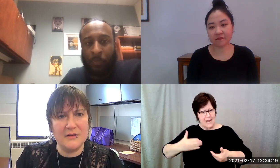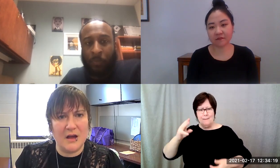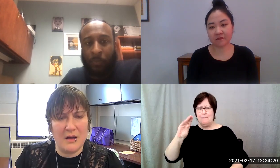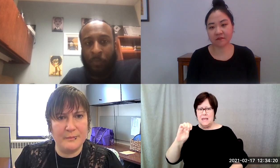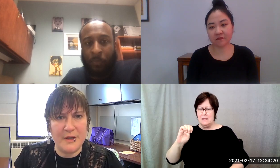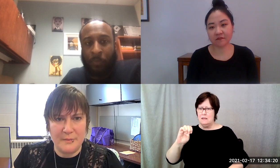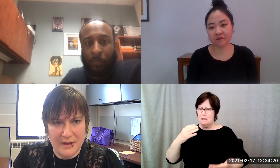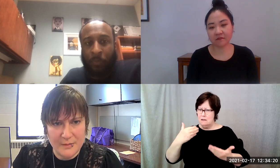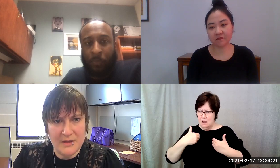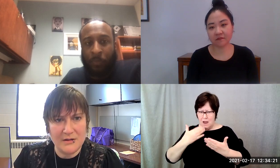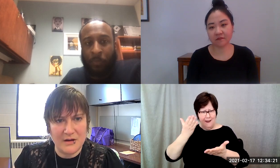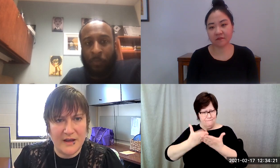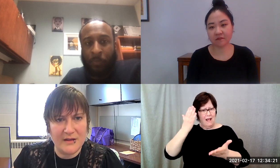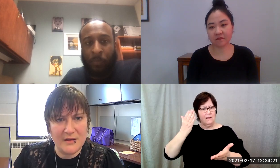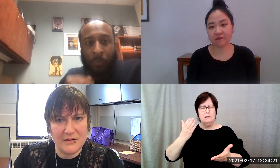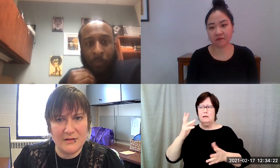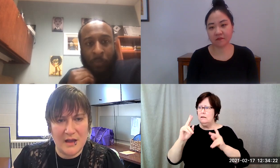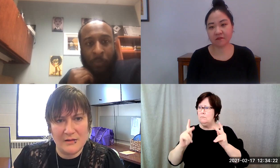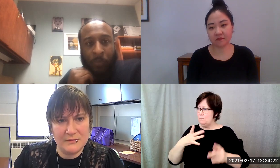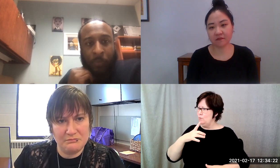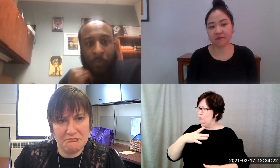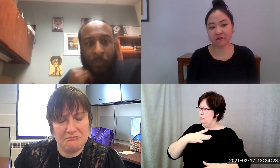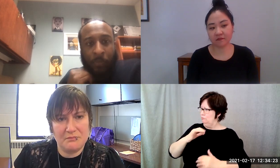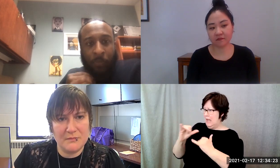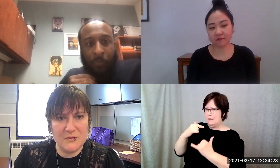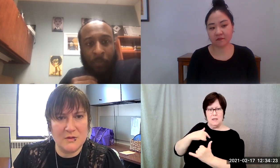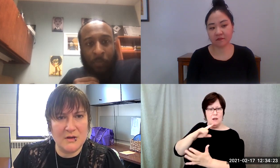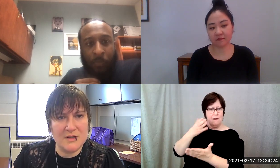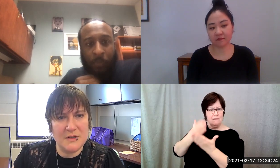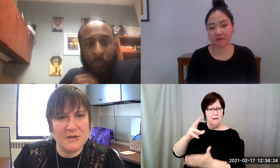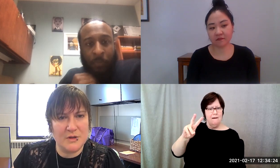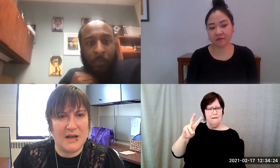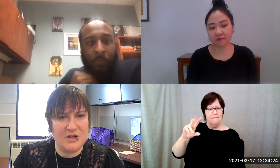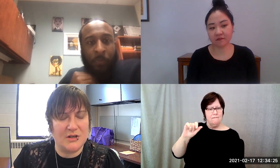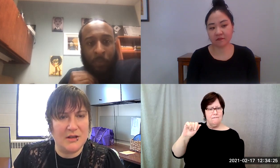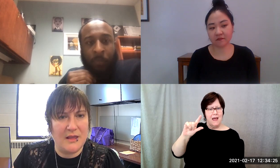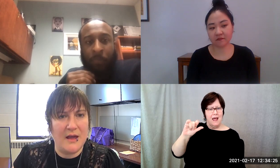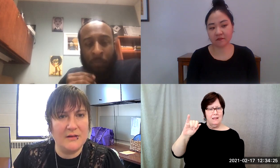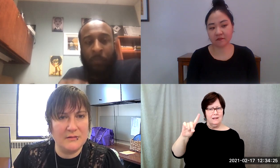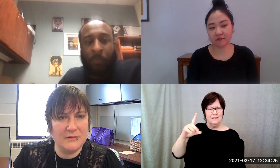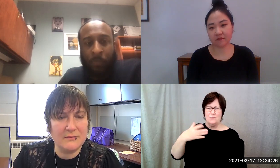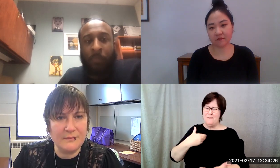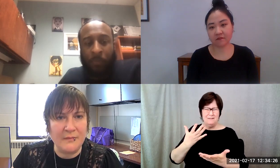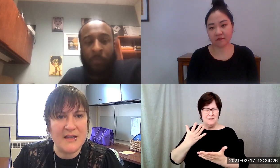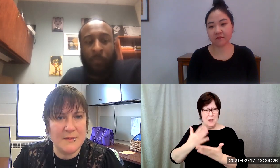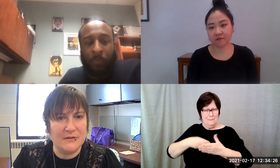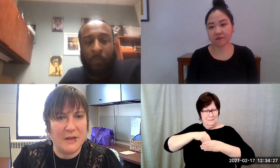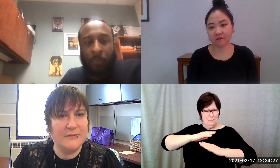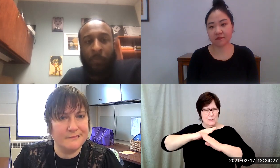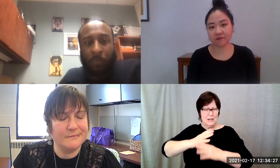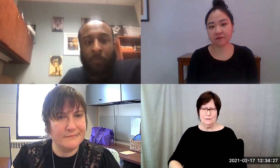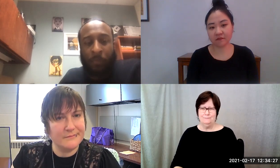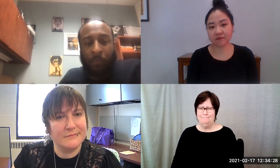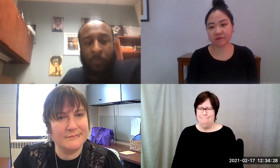valid. People like me are valid. And so there has been some protection in that aspect